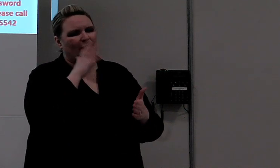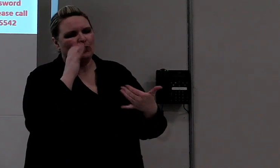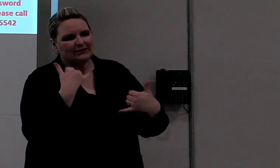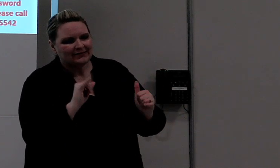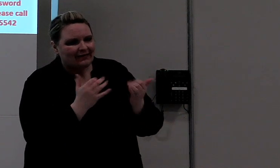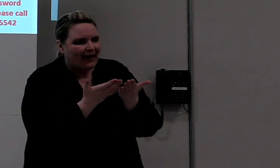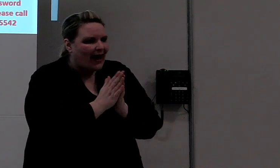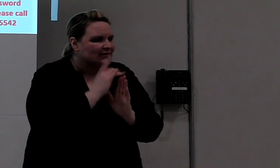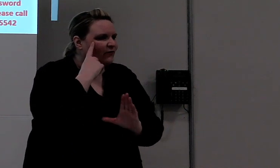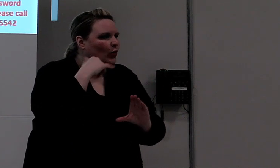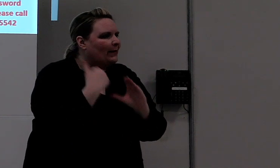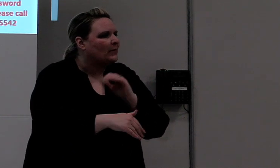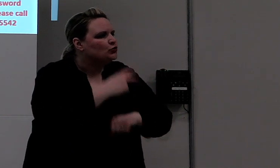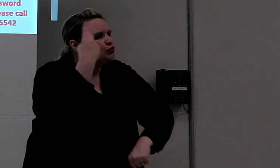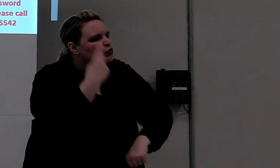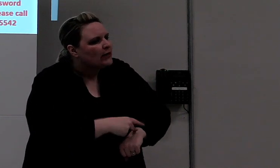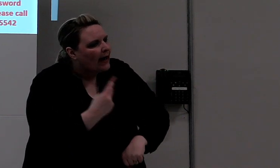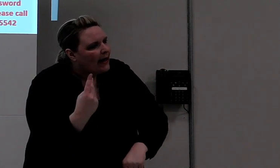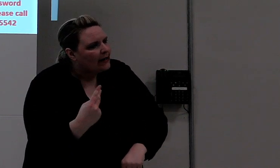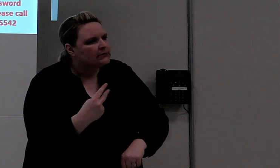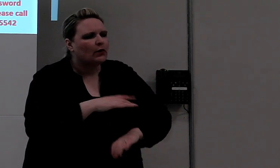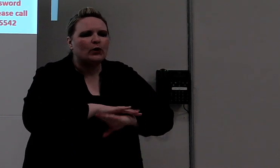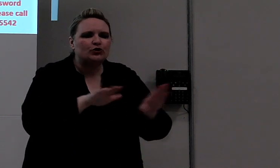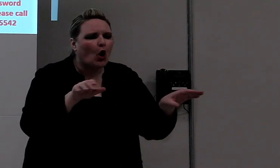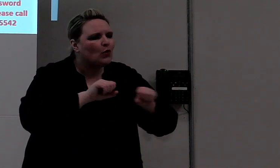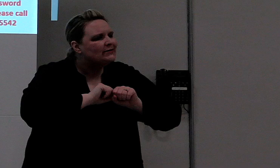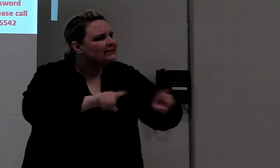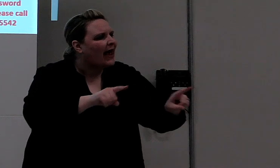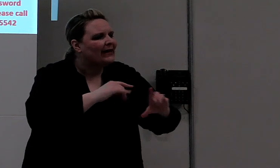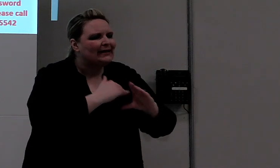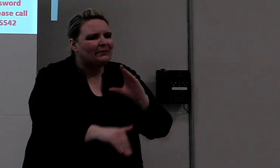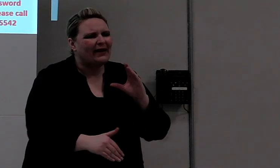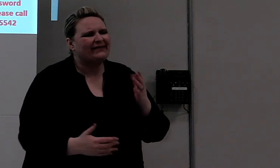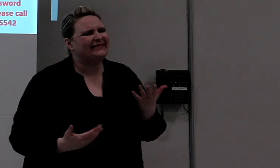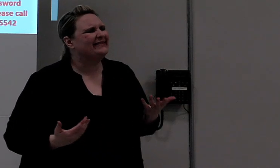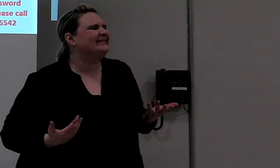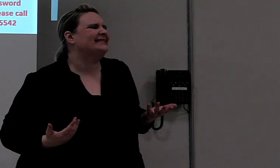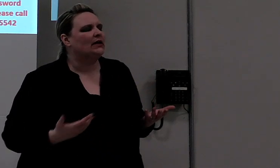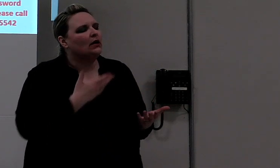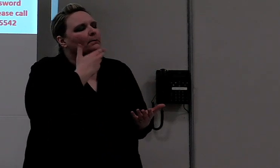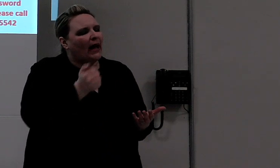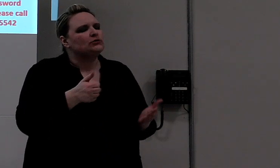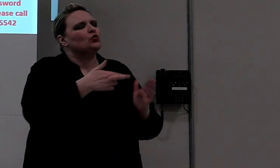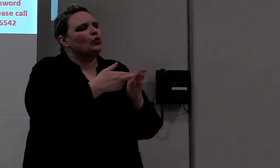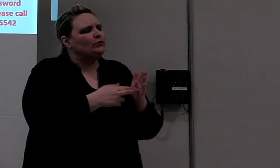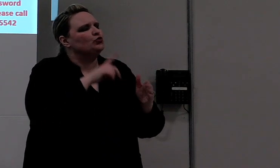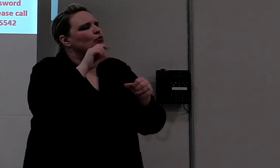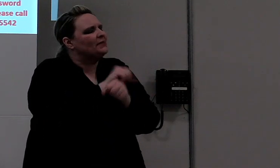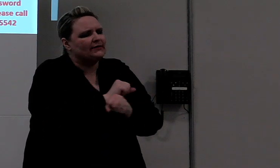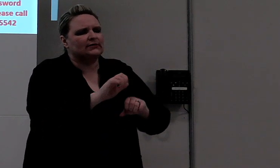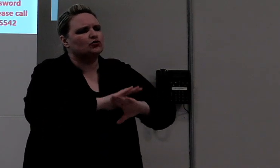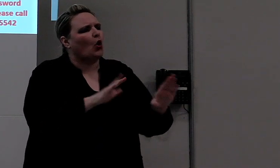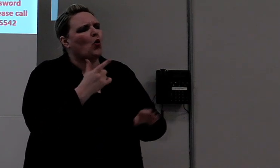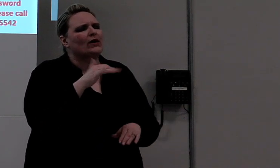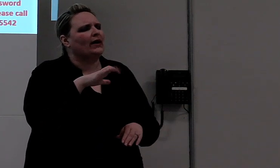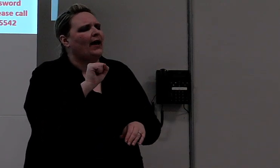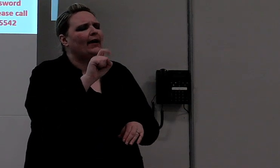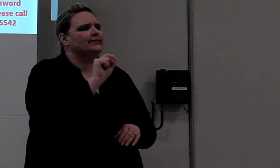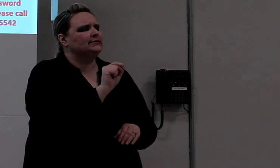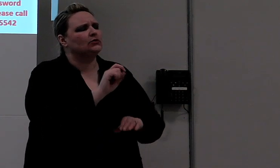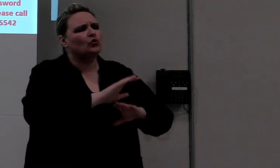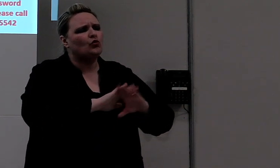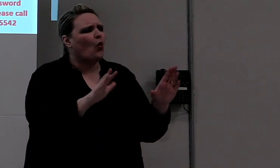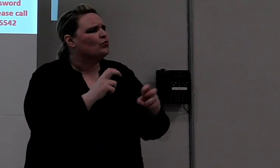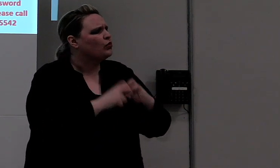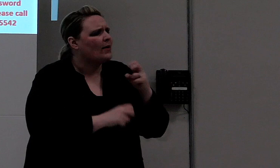email twice, but then we don't send information out. So there's really no advantage to register as a guest. It doesn't protect you from your identity or anything